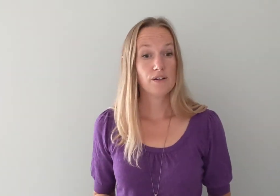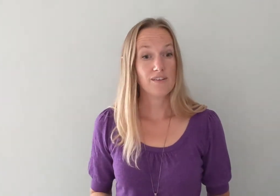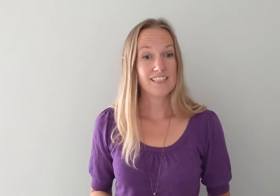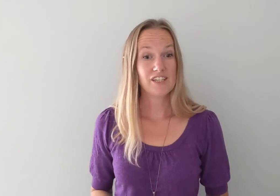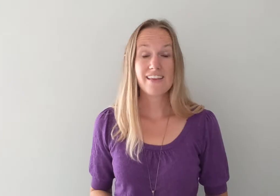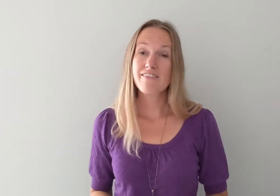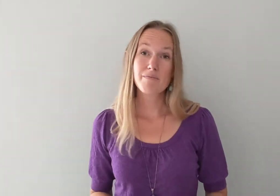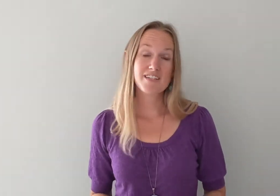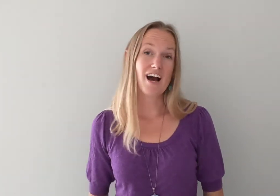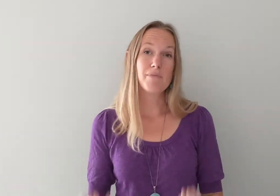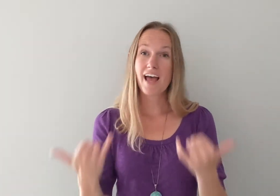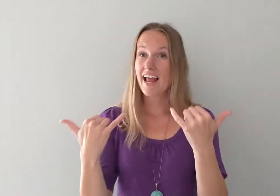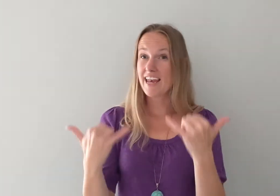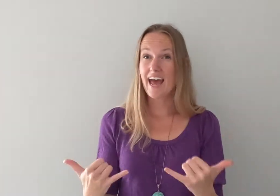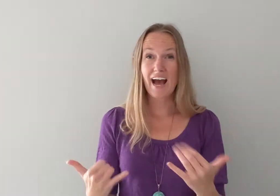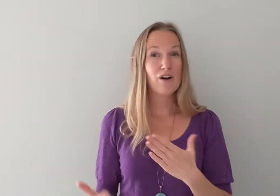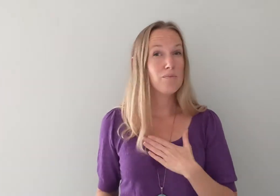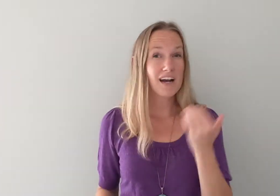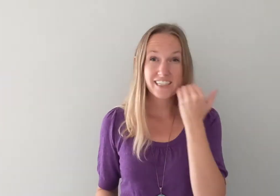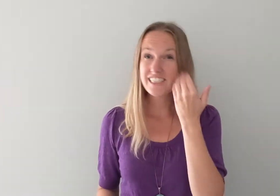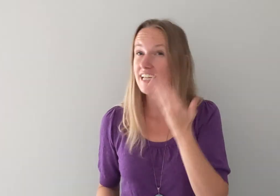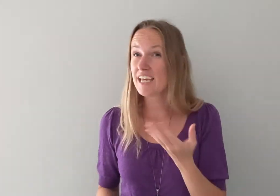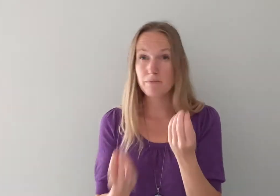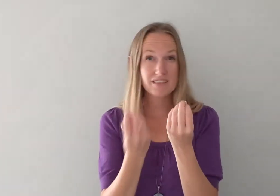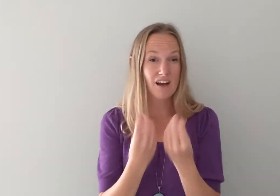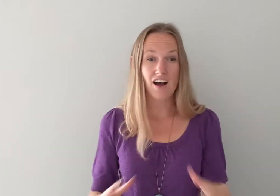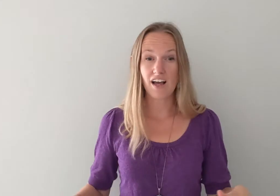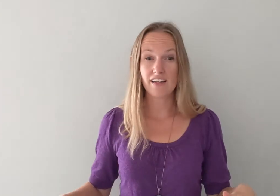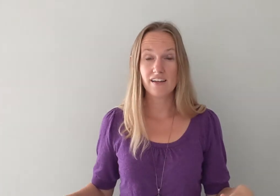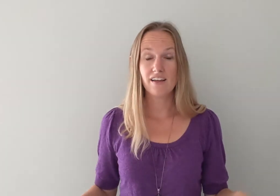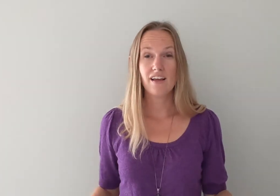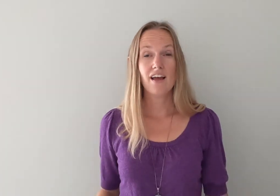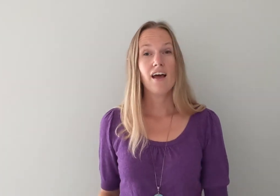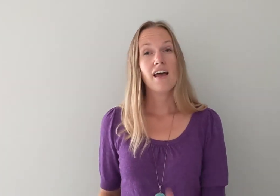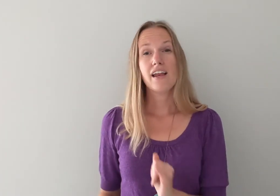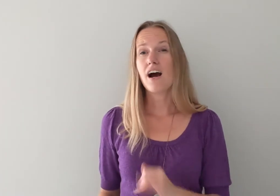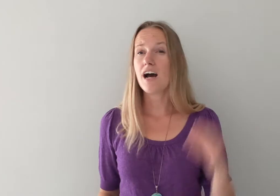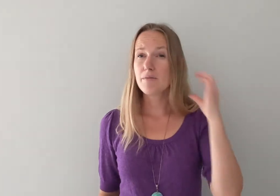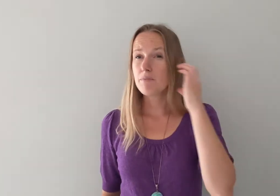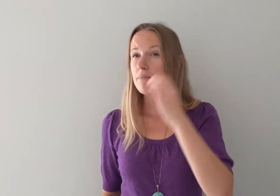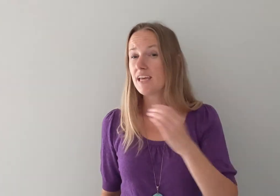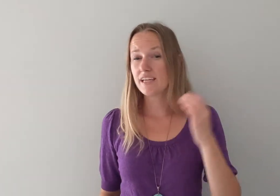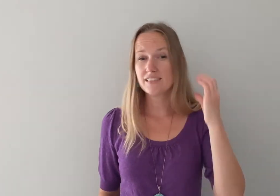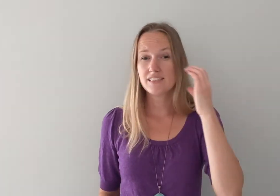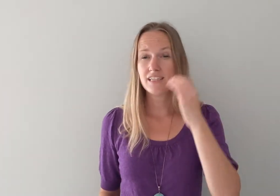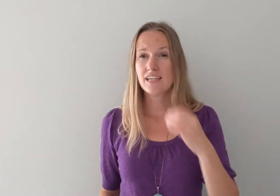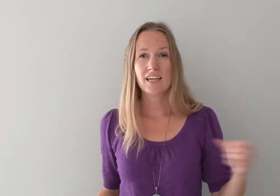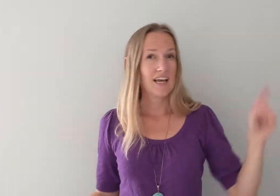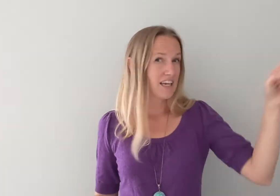So let's try that from the top. And now my shame is gone. And I'm amazed at